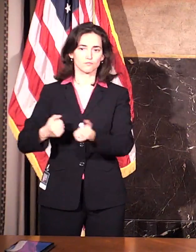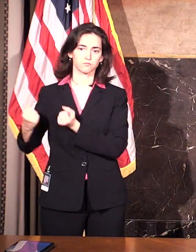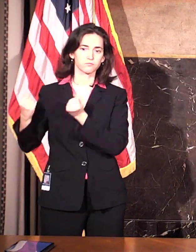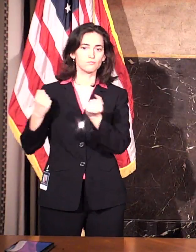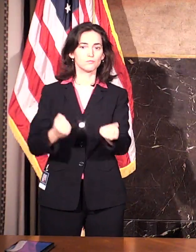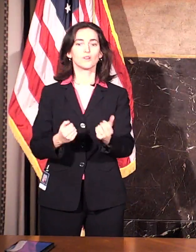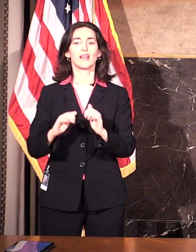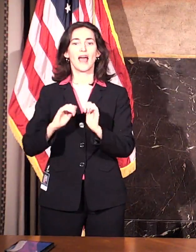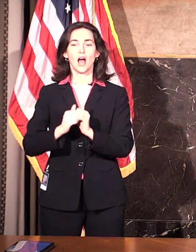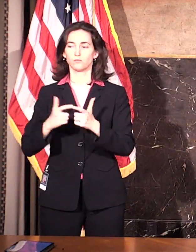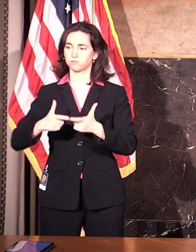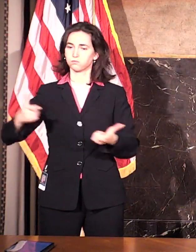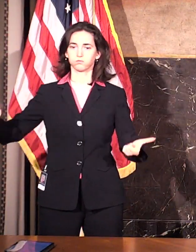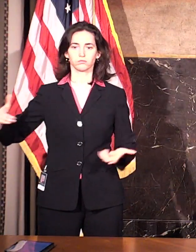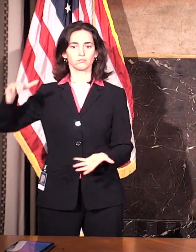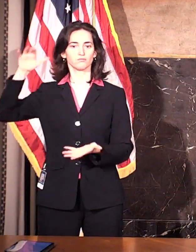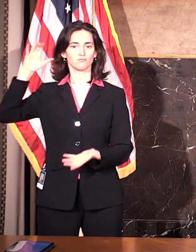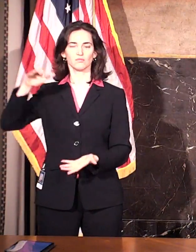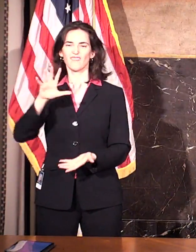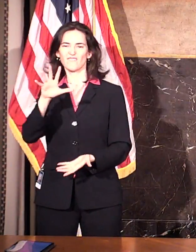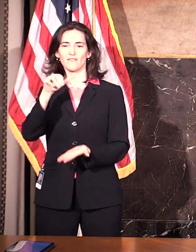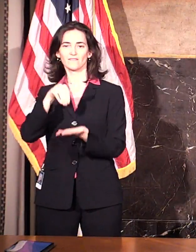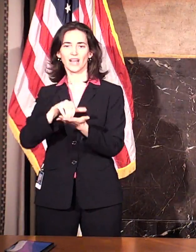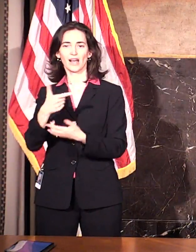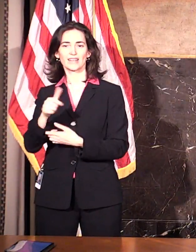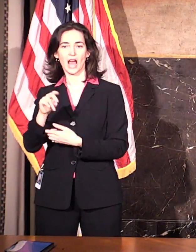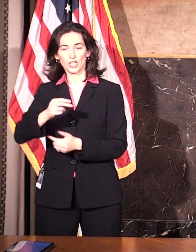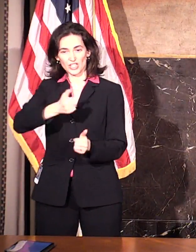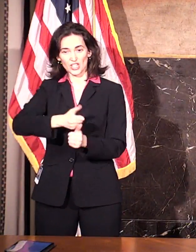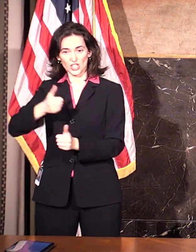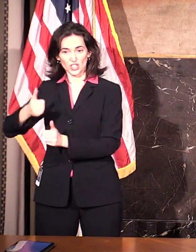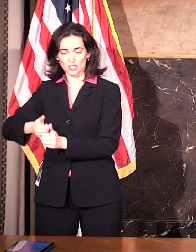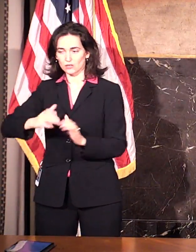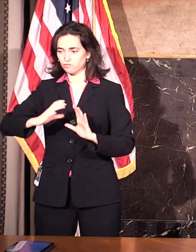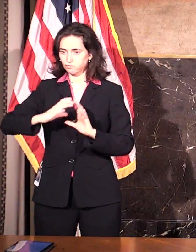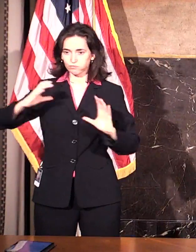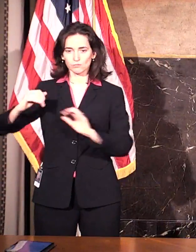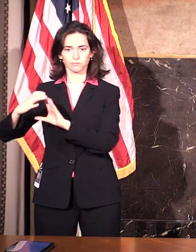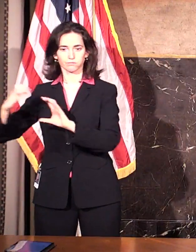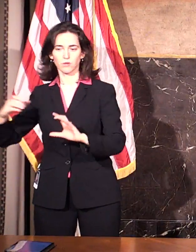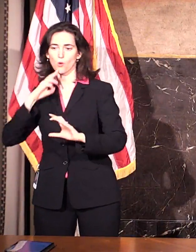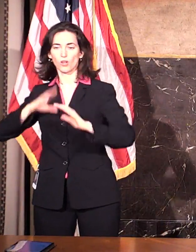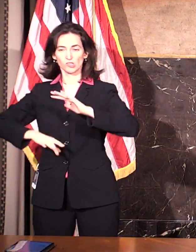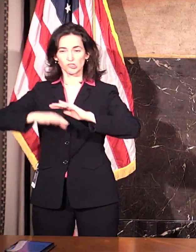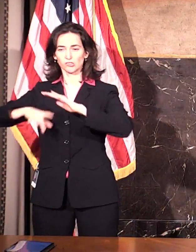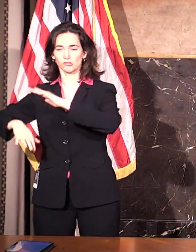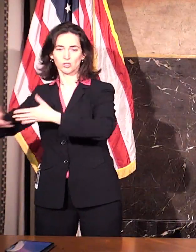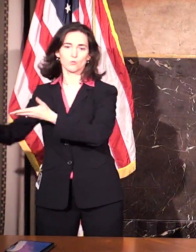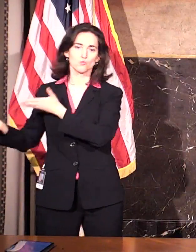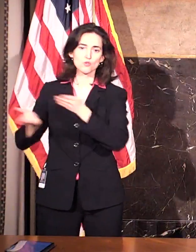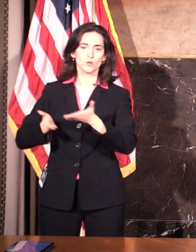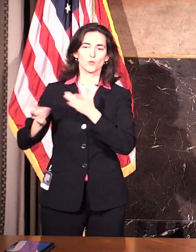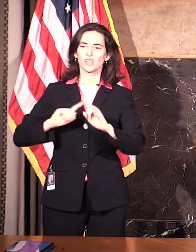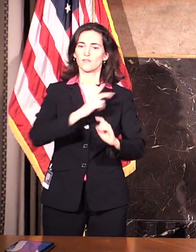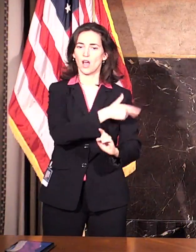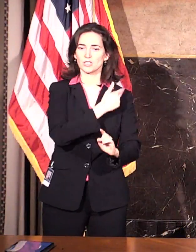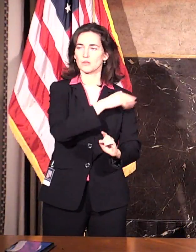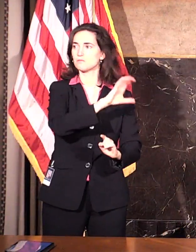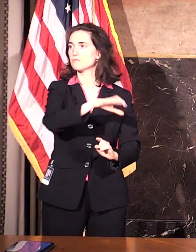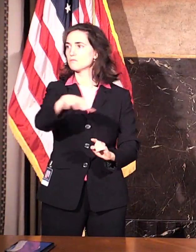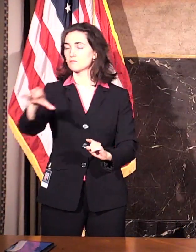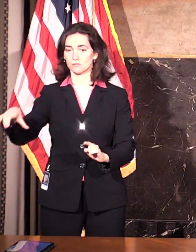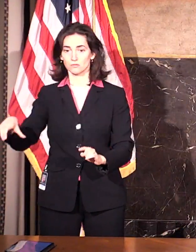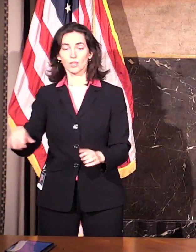using containers that deliver 5,000 gallons of water each. I know, for example, we have one of those containers